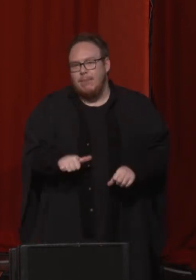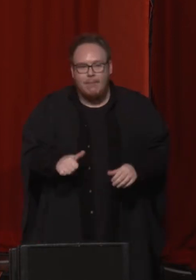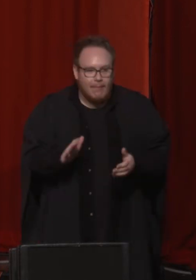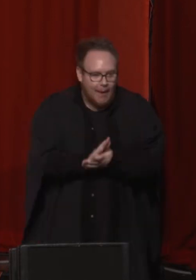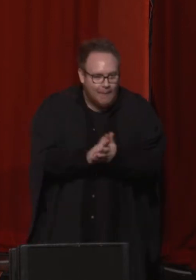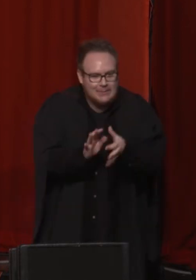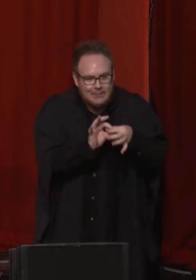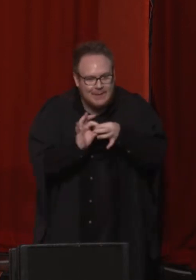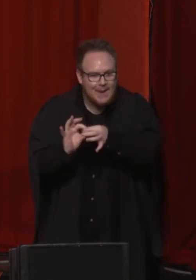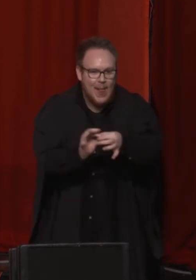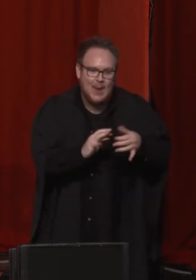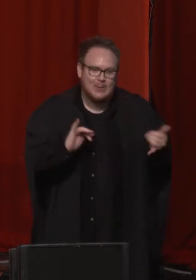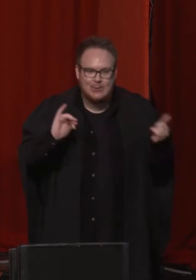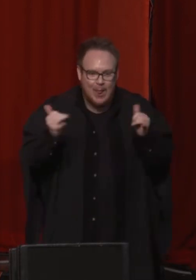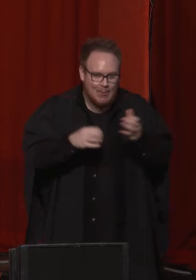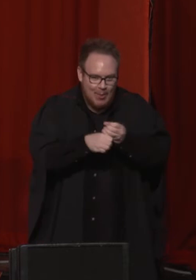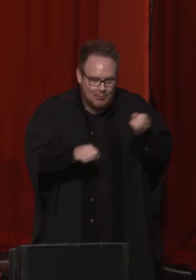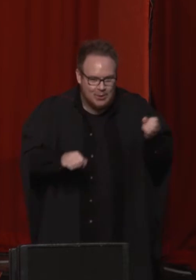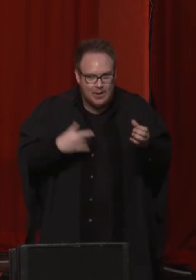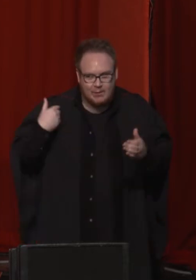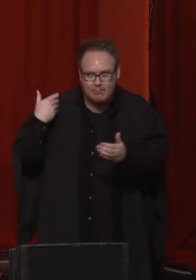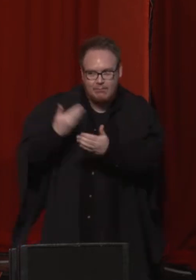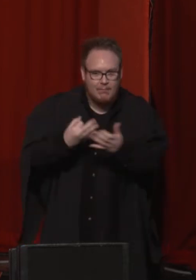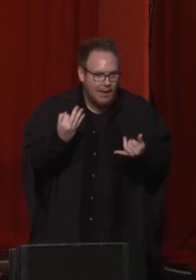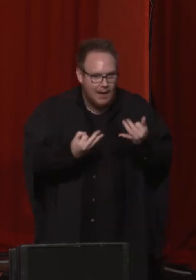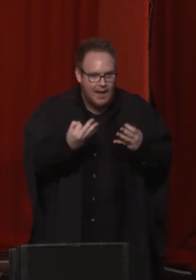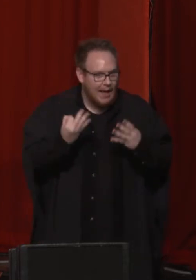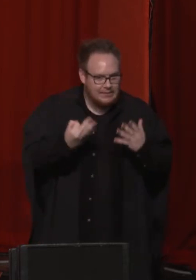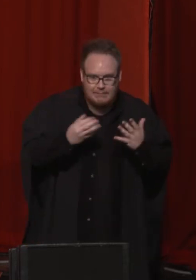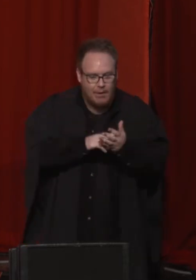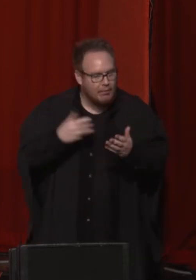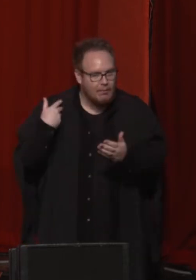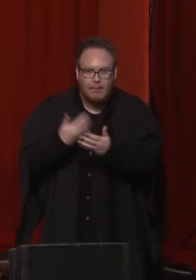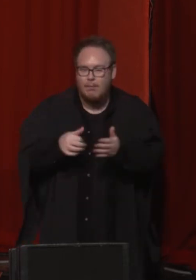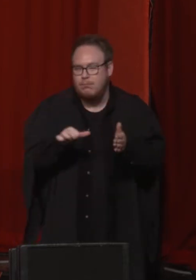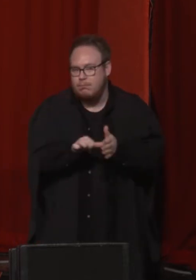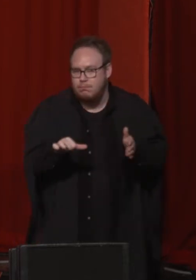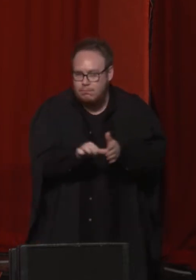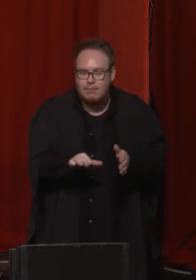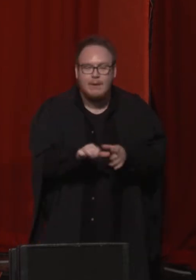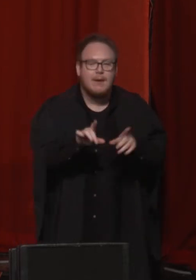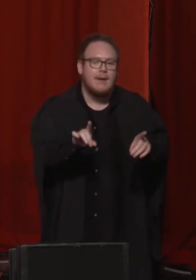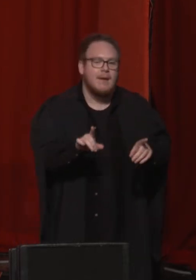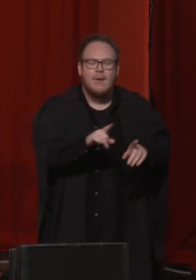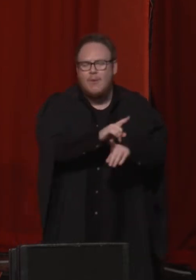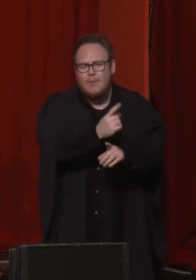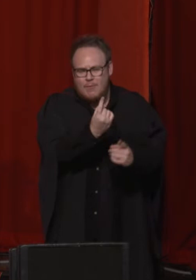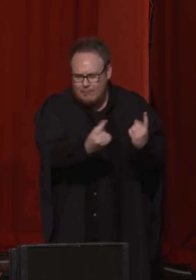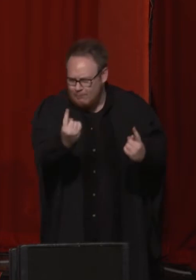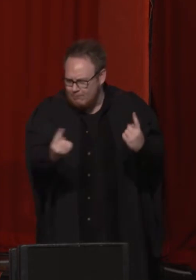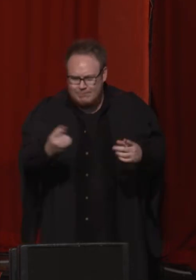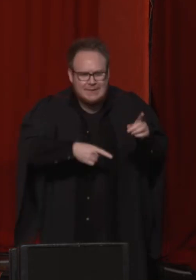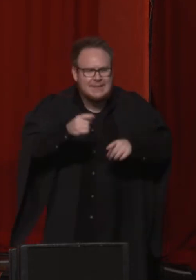to celebrate our graduations after a challenging 18 months. We have all had our own very different